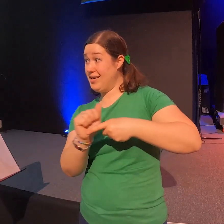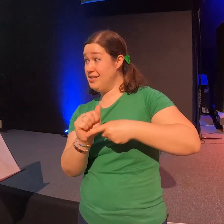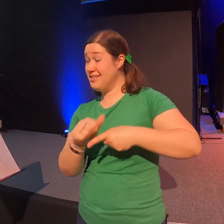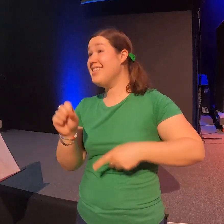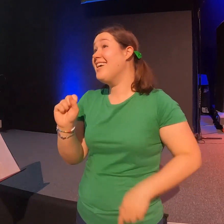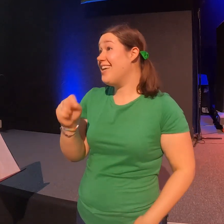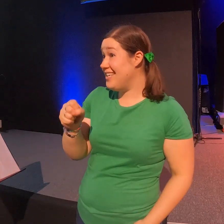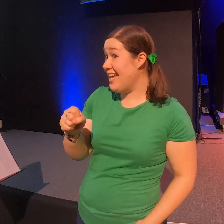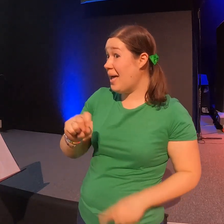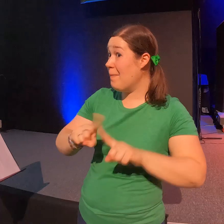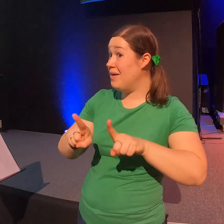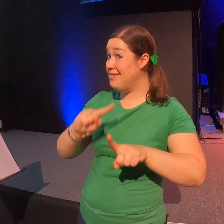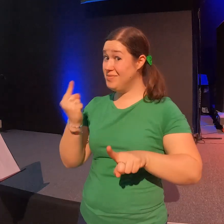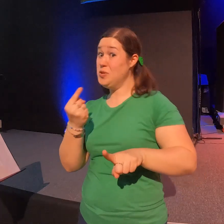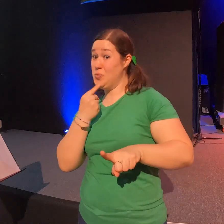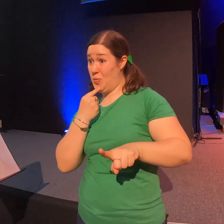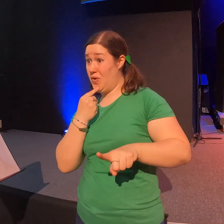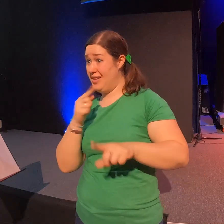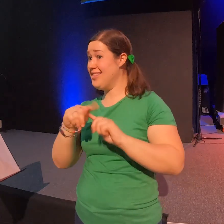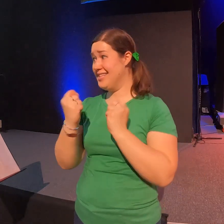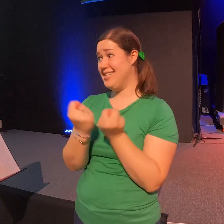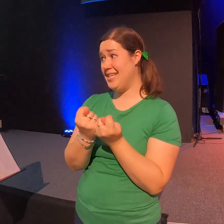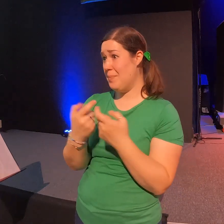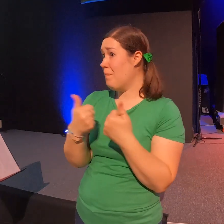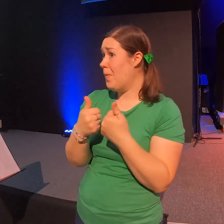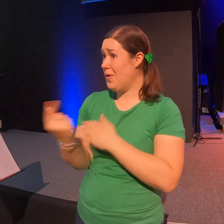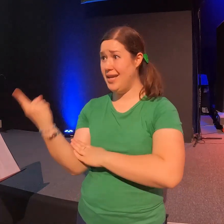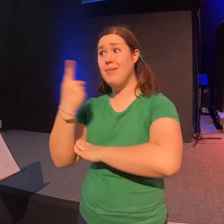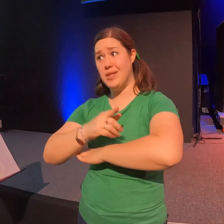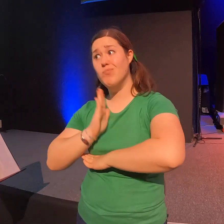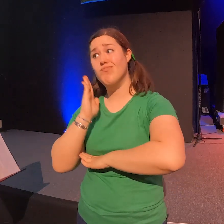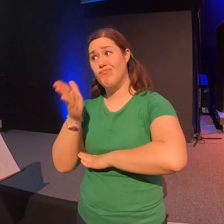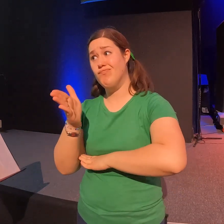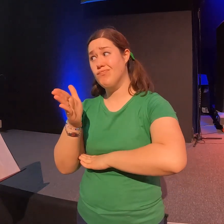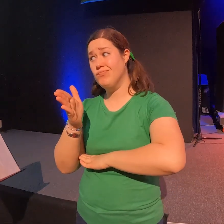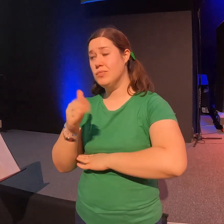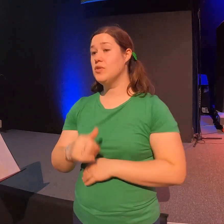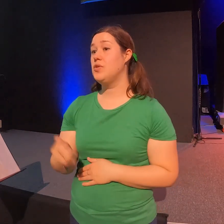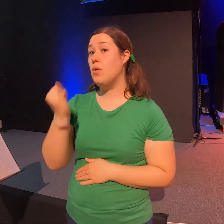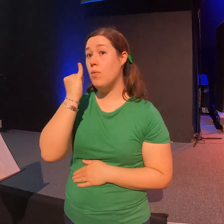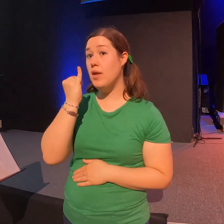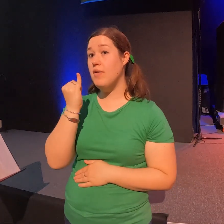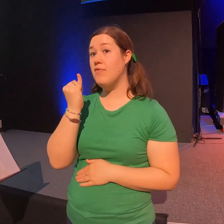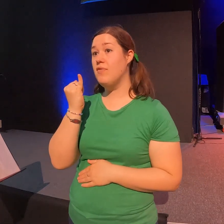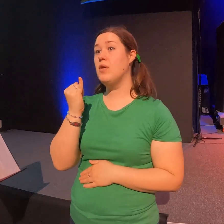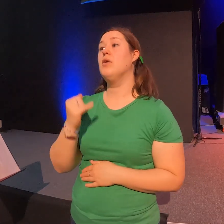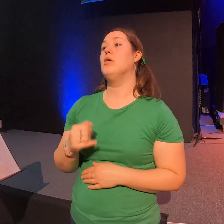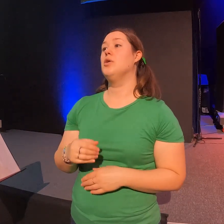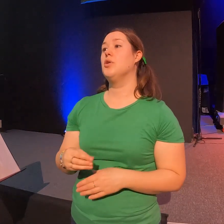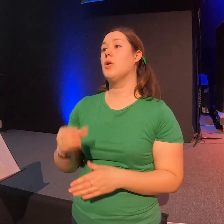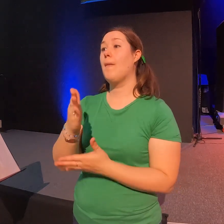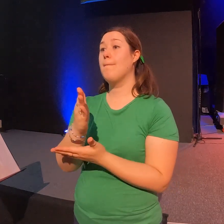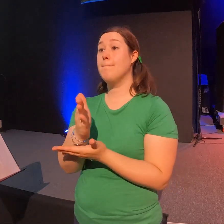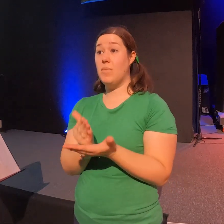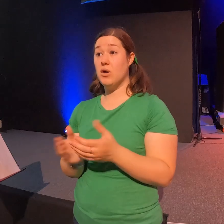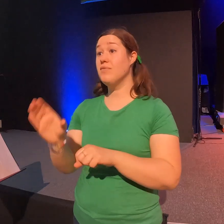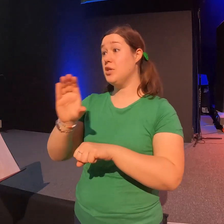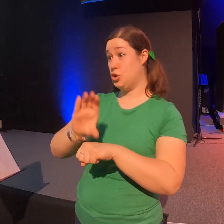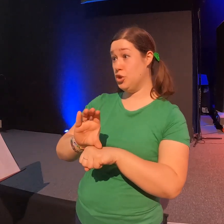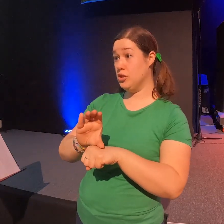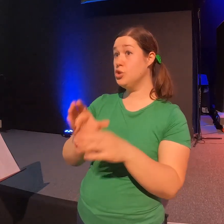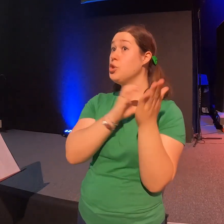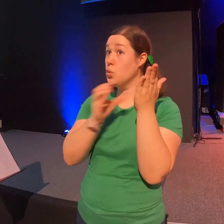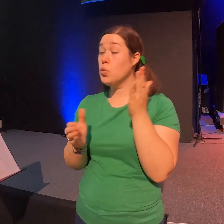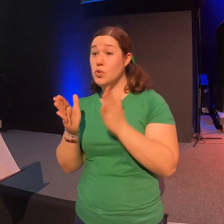follower of Jesus Christ, being active in a church is simply not optional. Now, I realize this upsets some